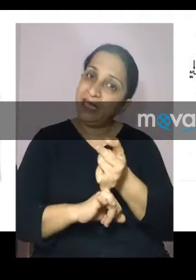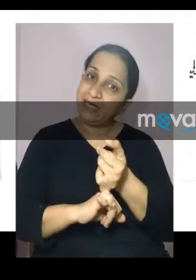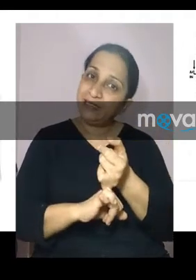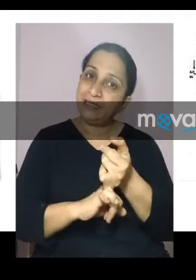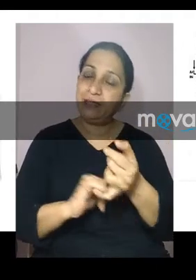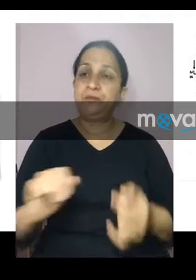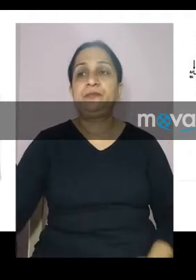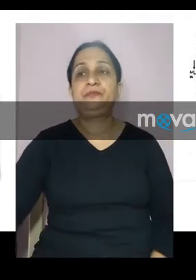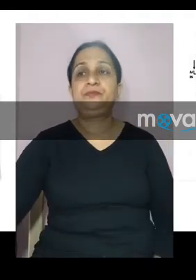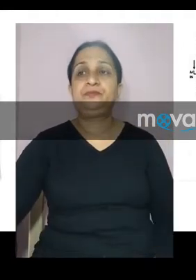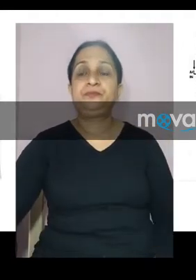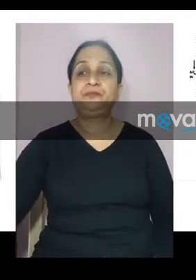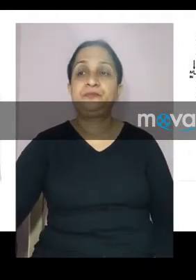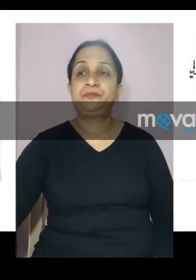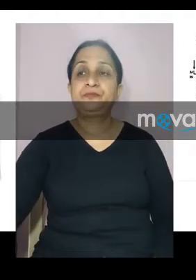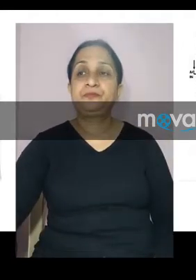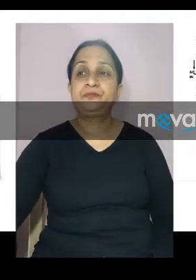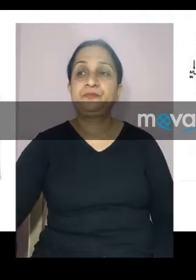SMPS.